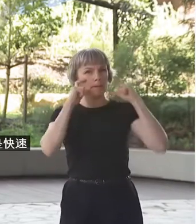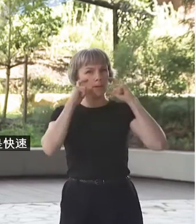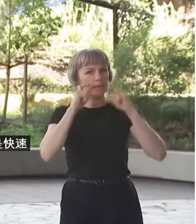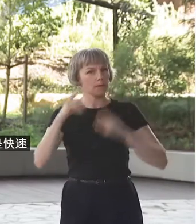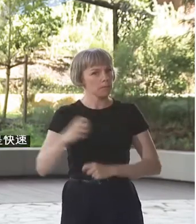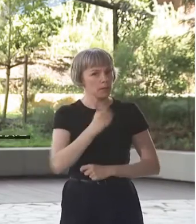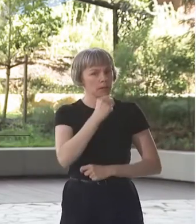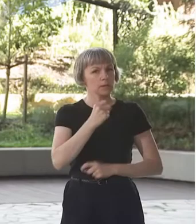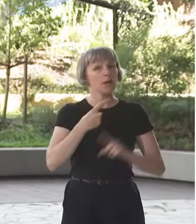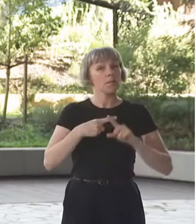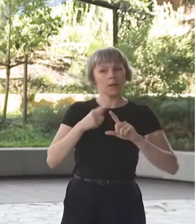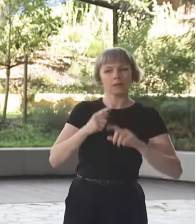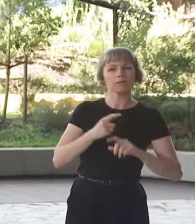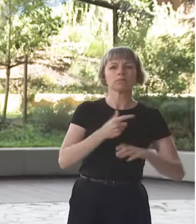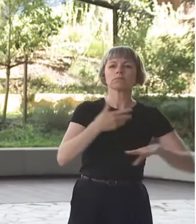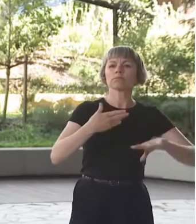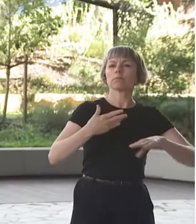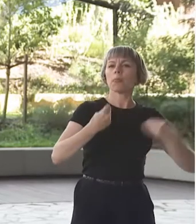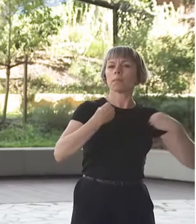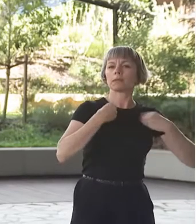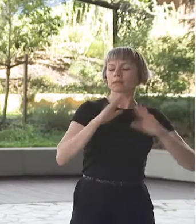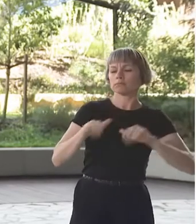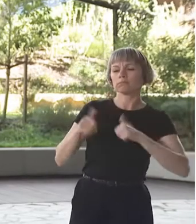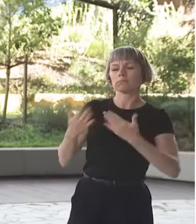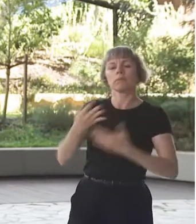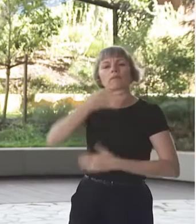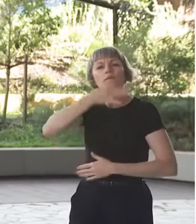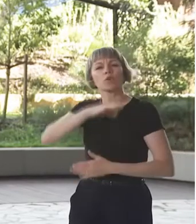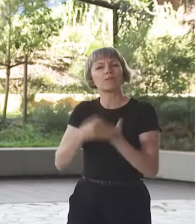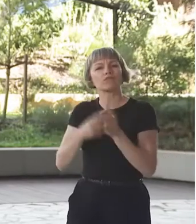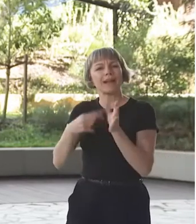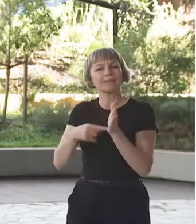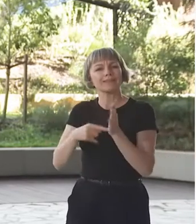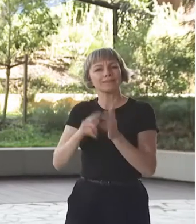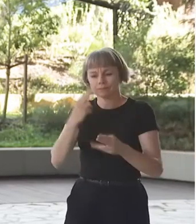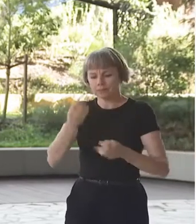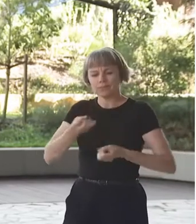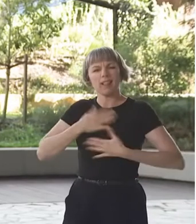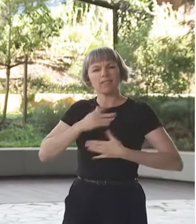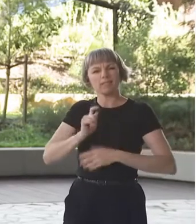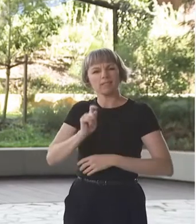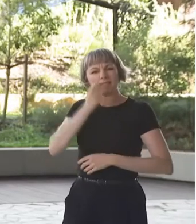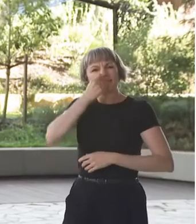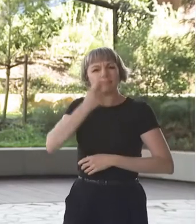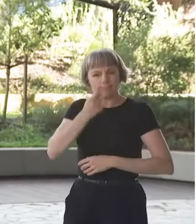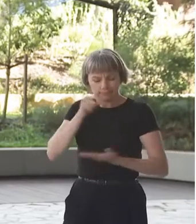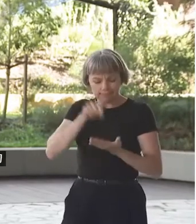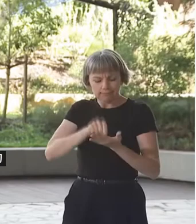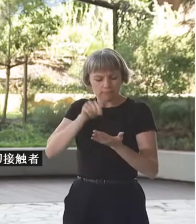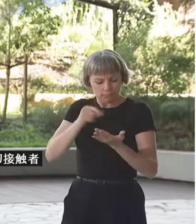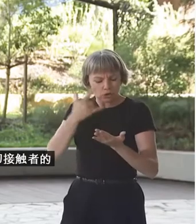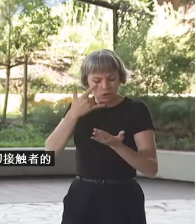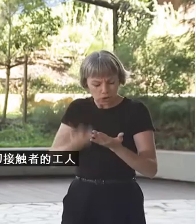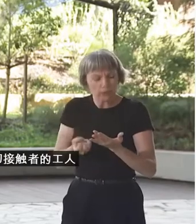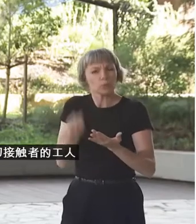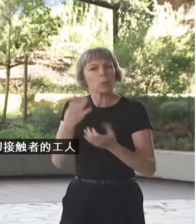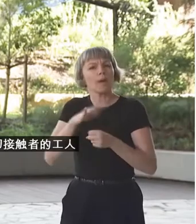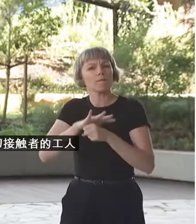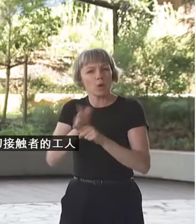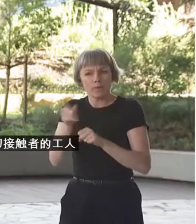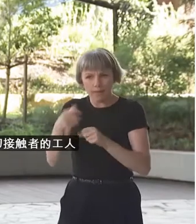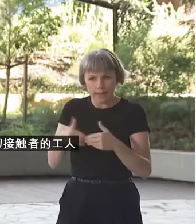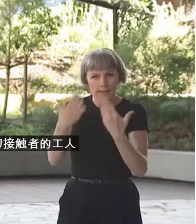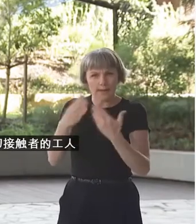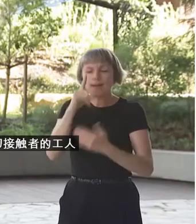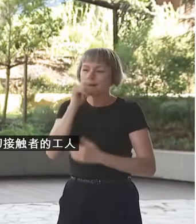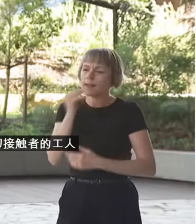also provided to provide that surety that we ensure that those workers who are deemed to be who are classified close contacts, who are